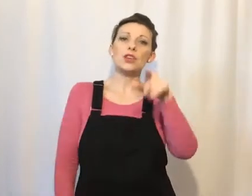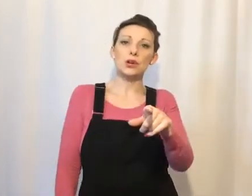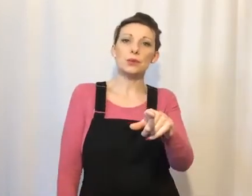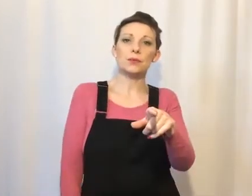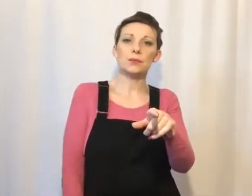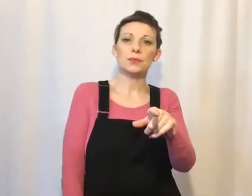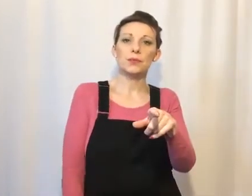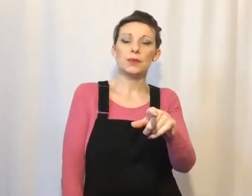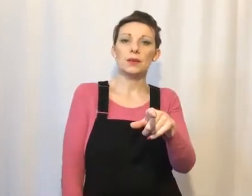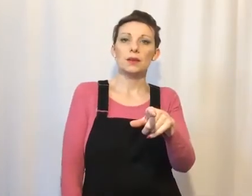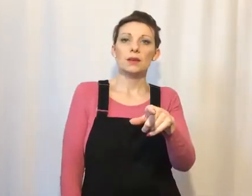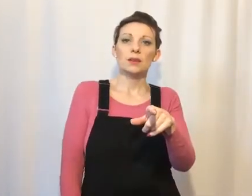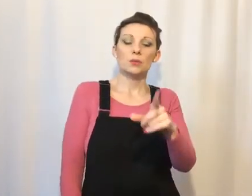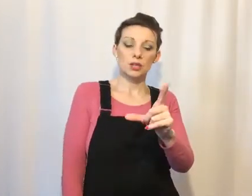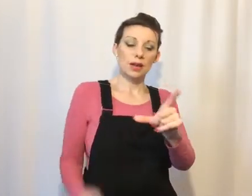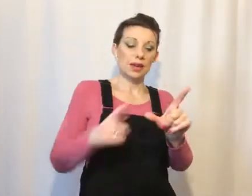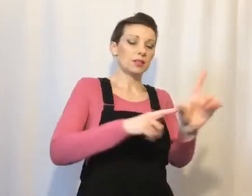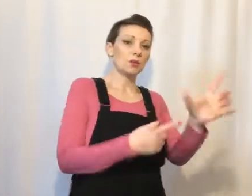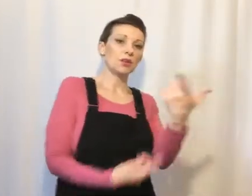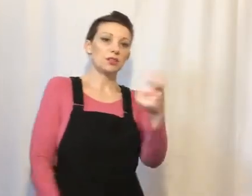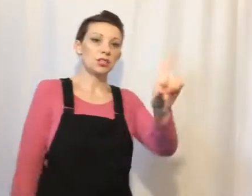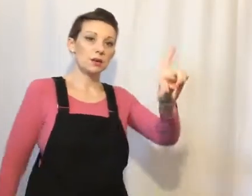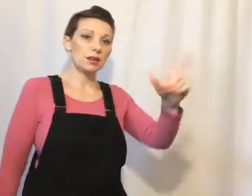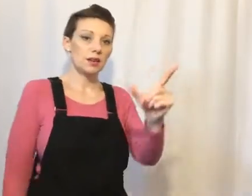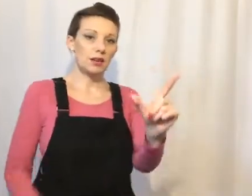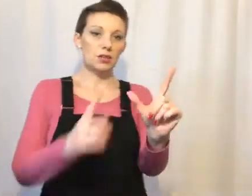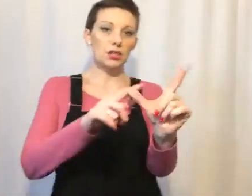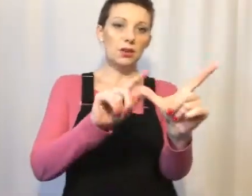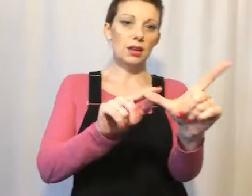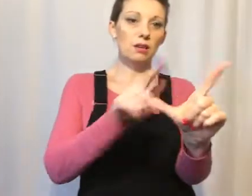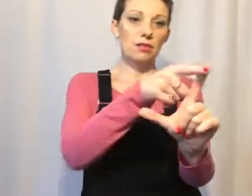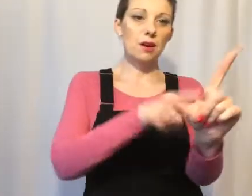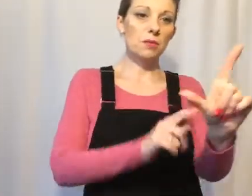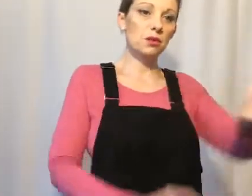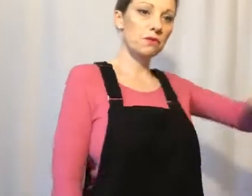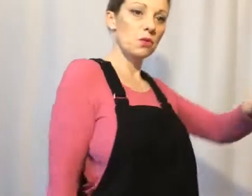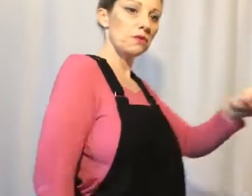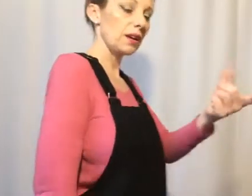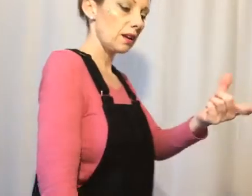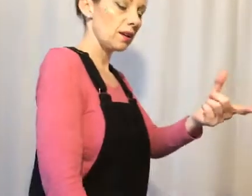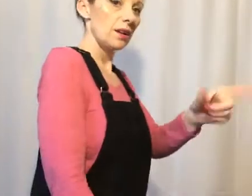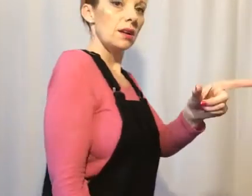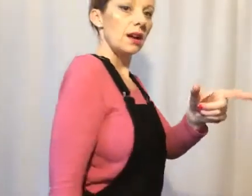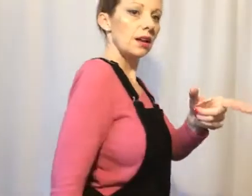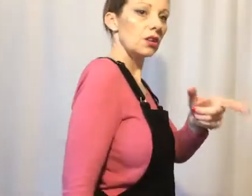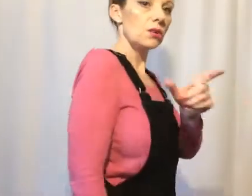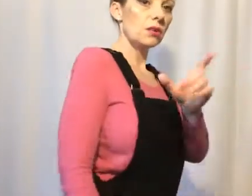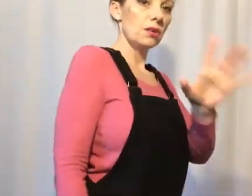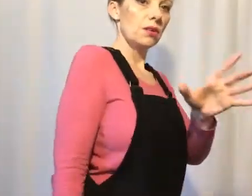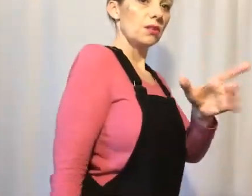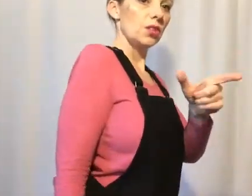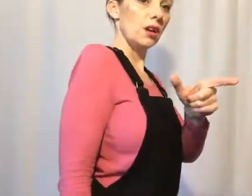you. So we do that again. So what you're doing is you're getting your thumb and your forefinger and you're turning